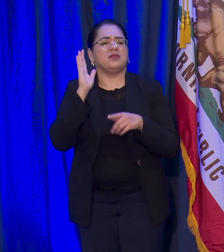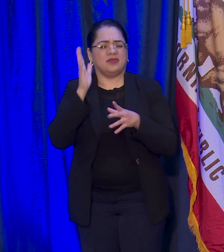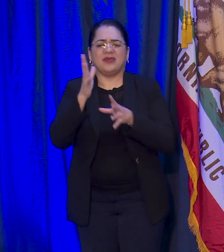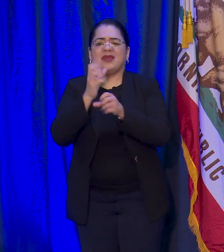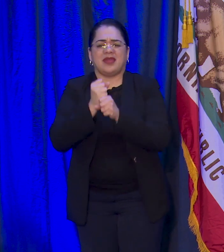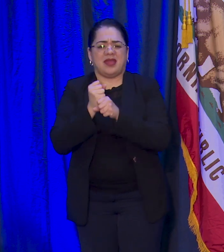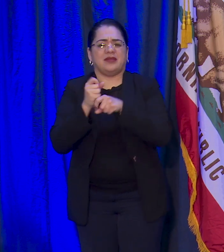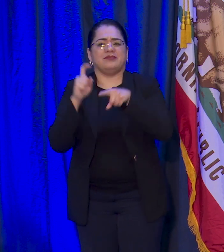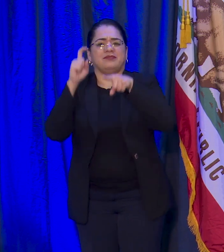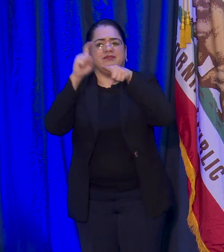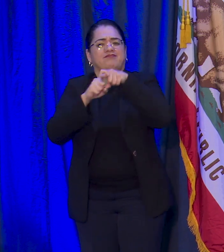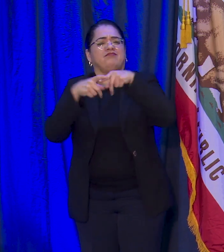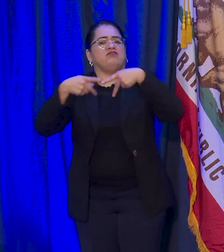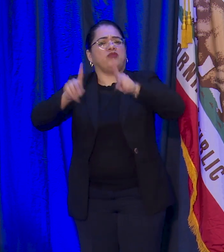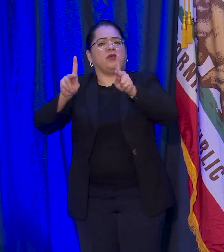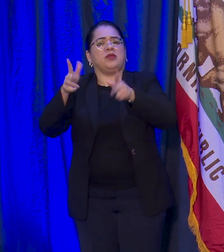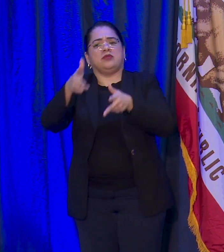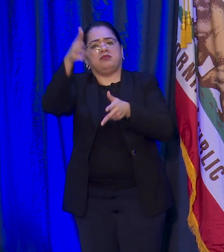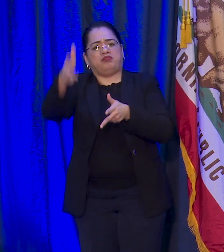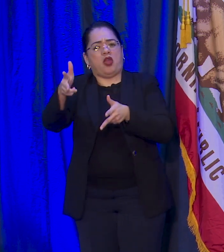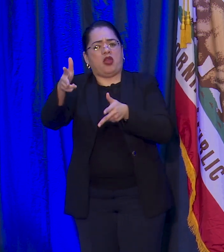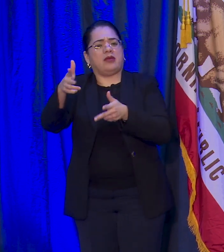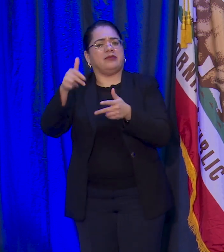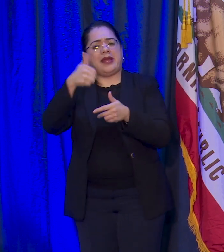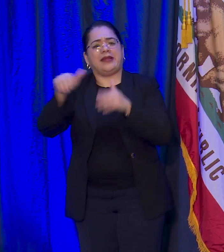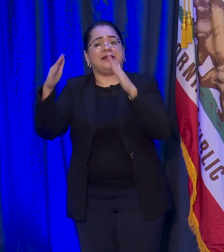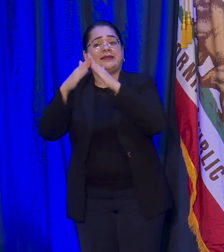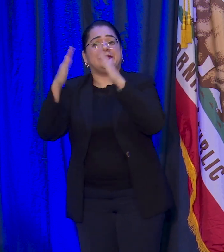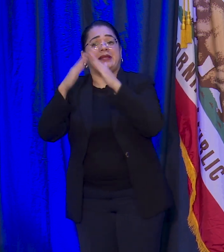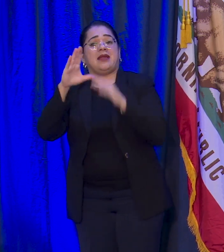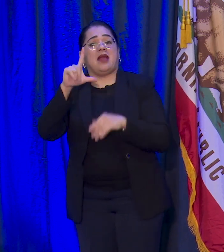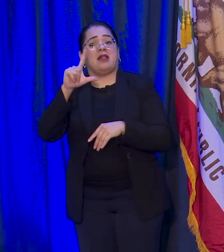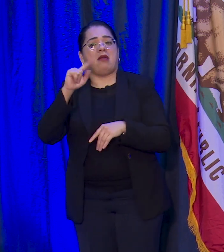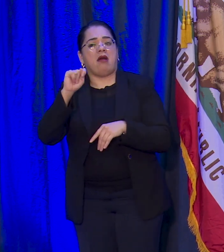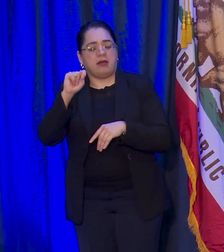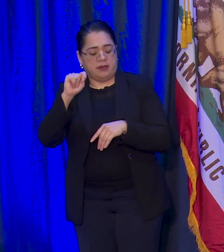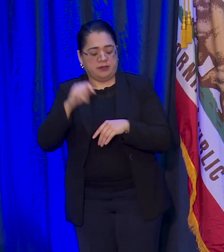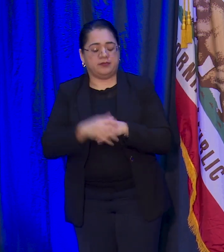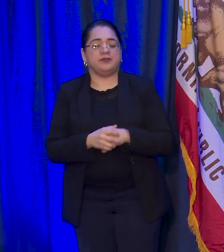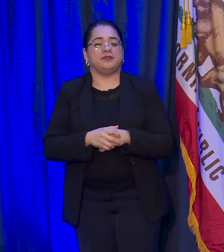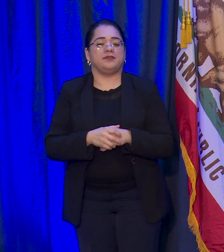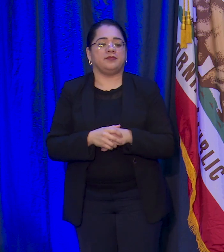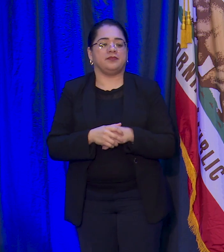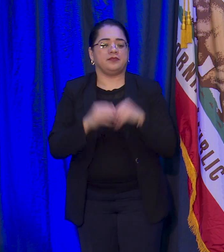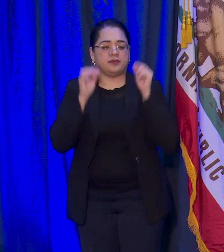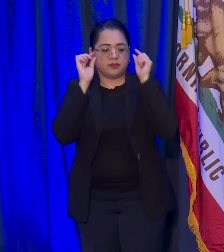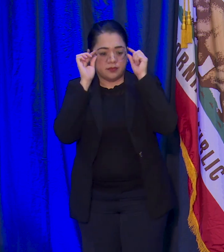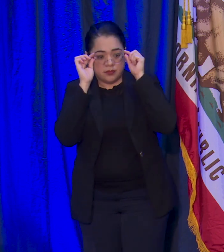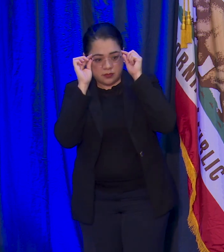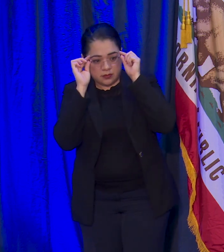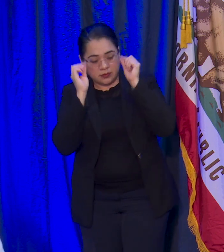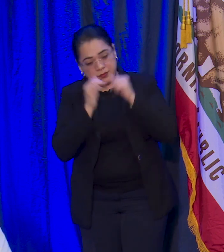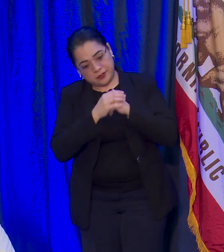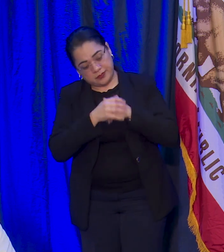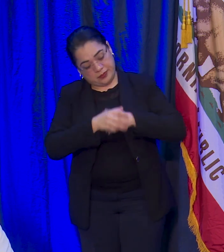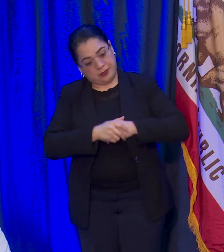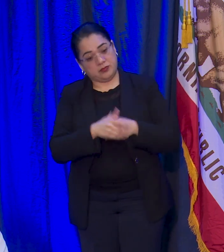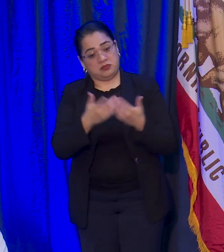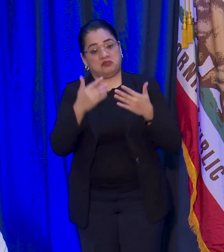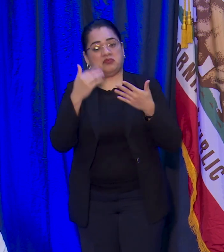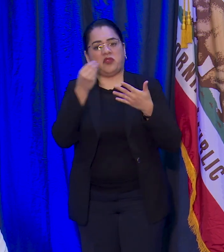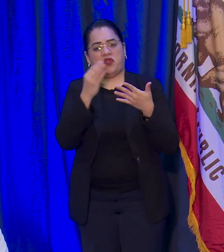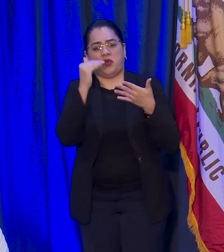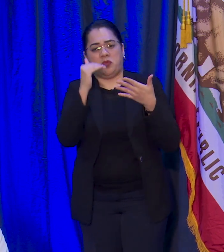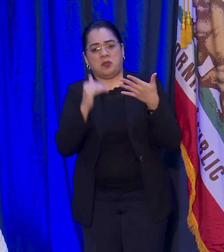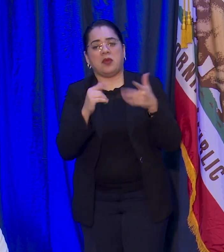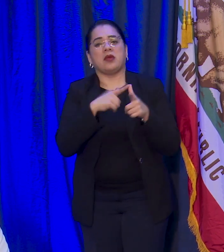spot. Let me add 2 final things, and then I'm going to turn this over to Dr. Davis.